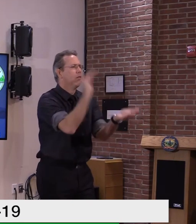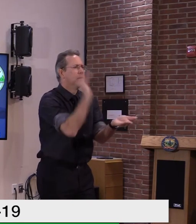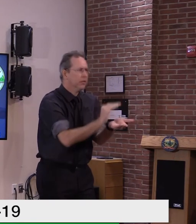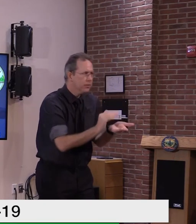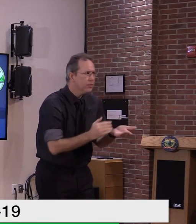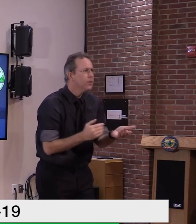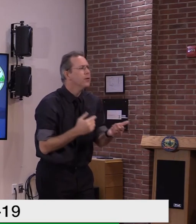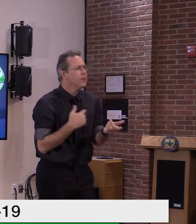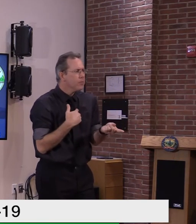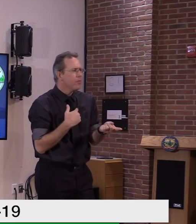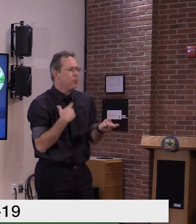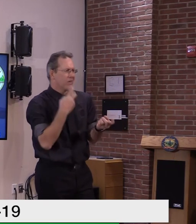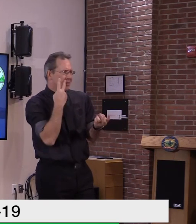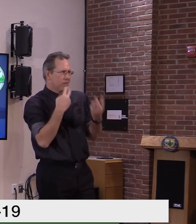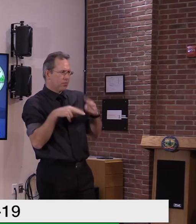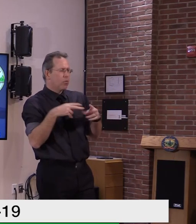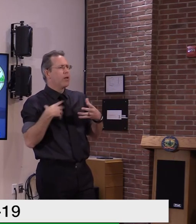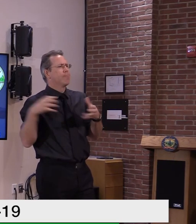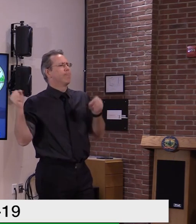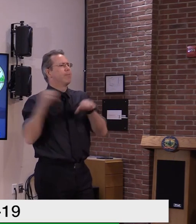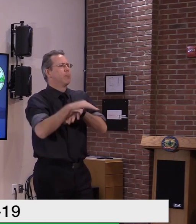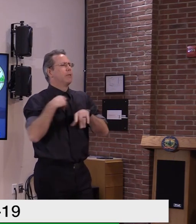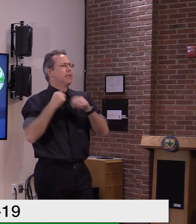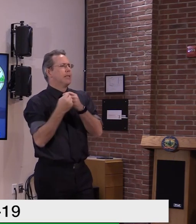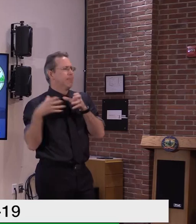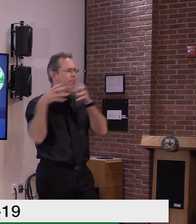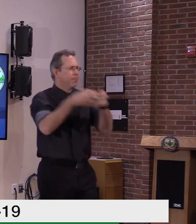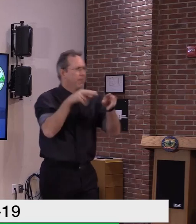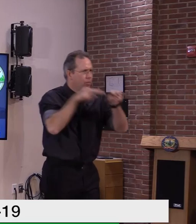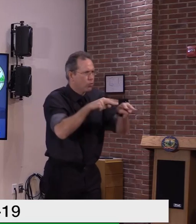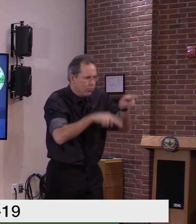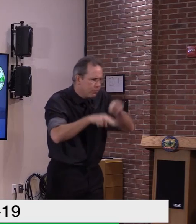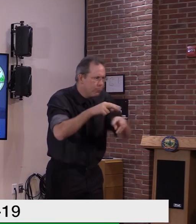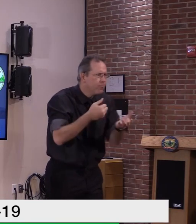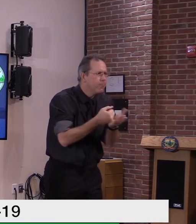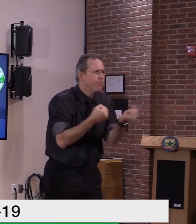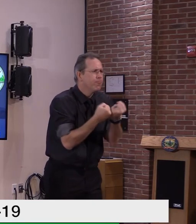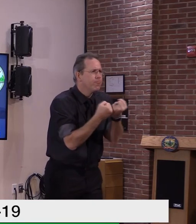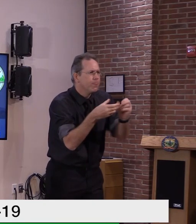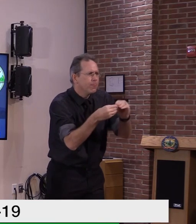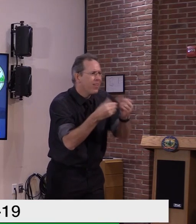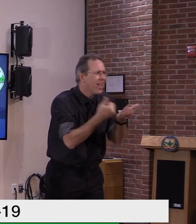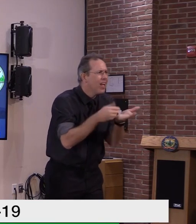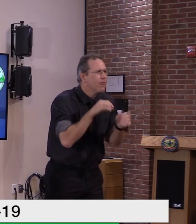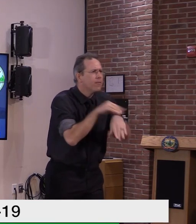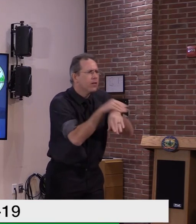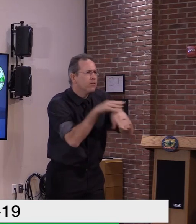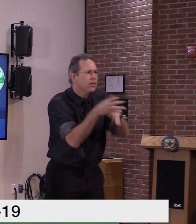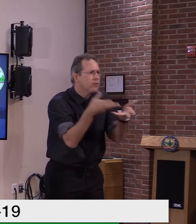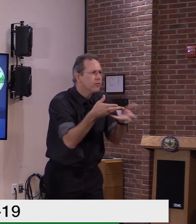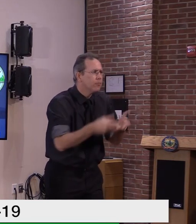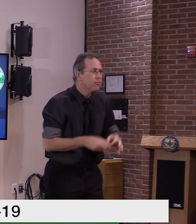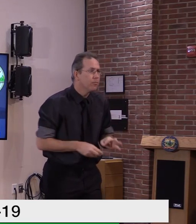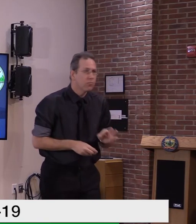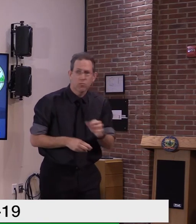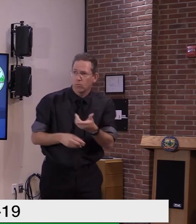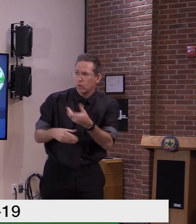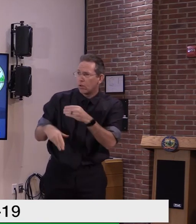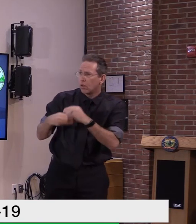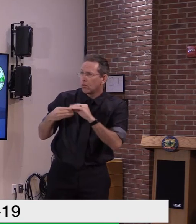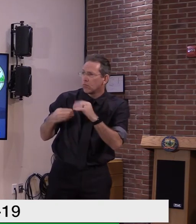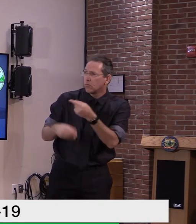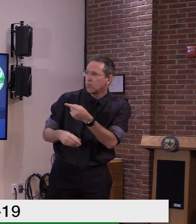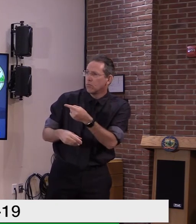have. So those are some of the things. Dr. Levine, have I hit everything, or do you want to end? You're good. I have one more thing to say.